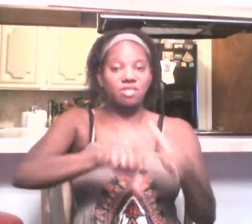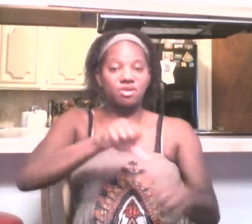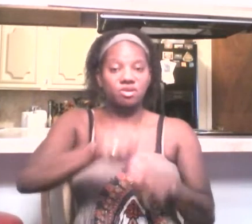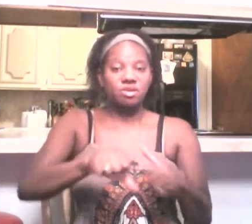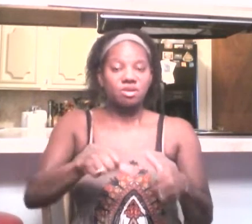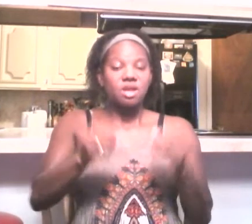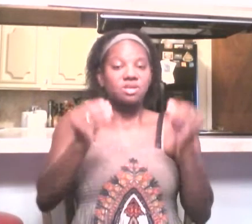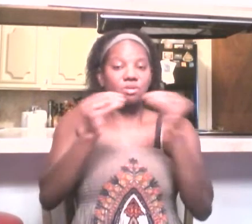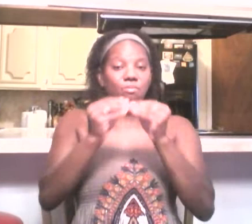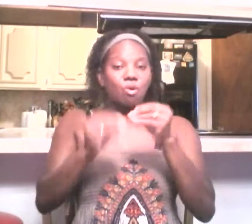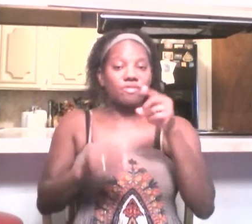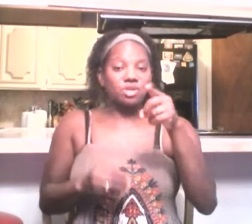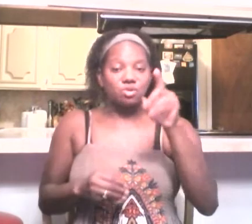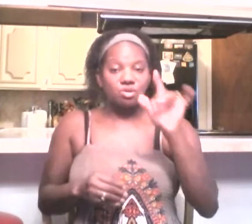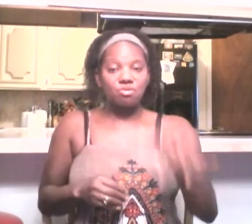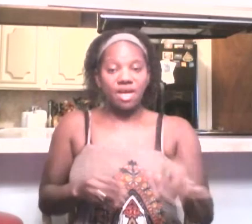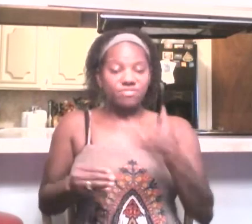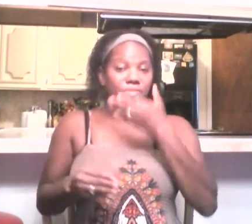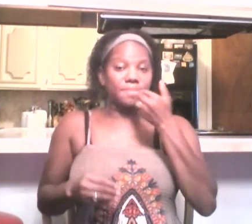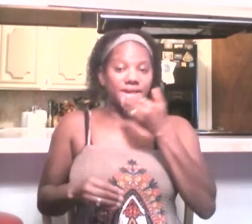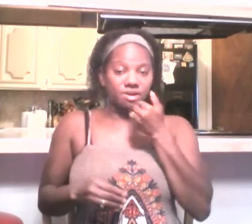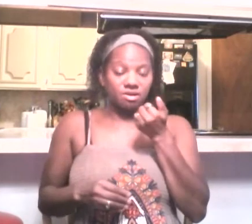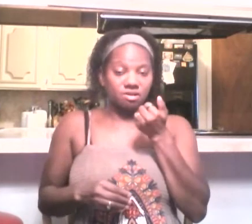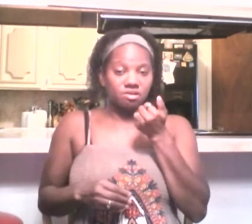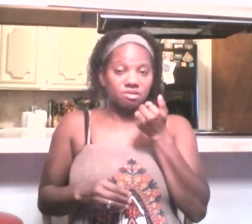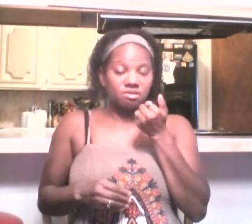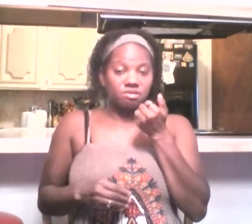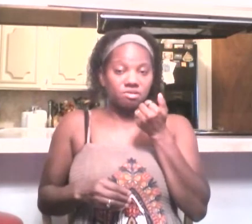other? The more that you do that, the better.